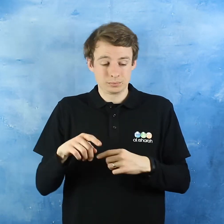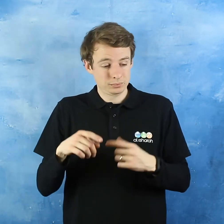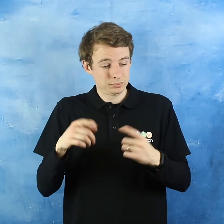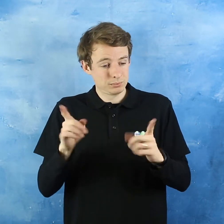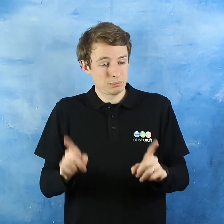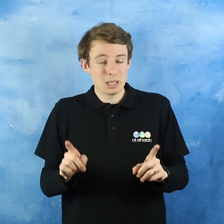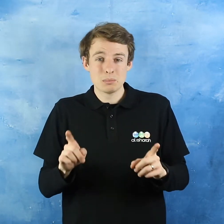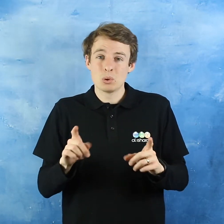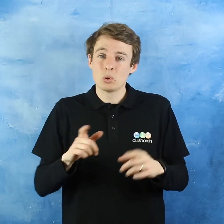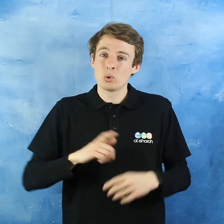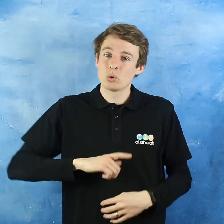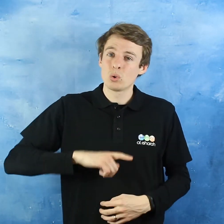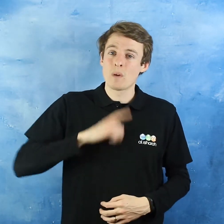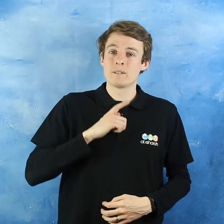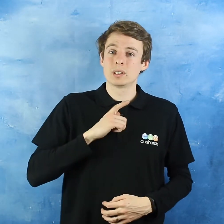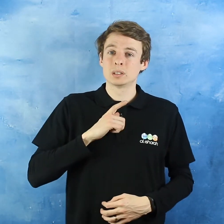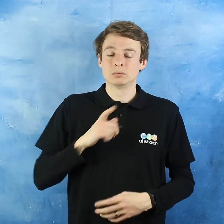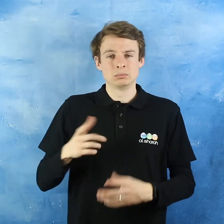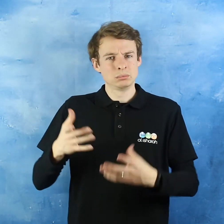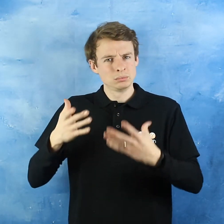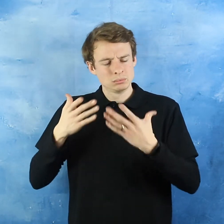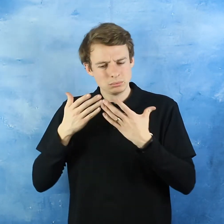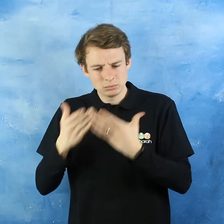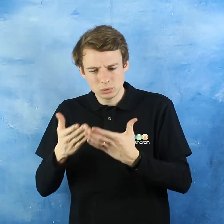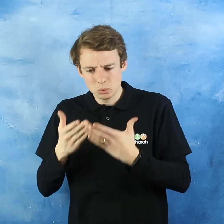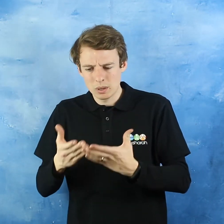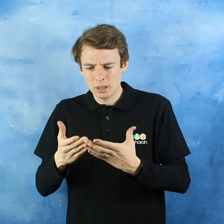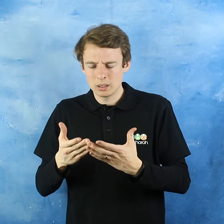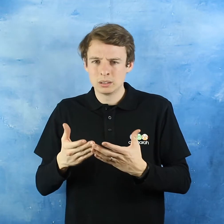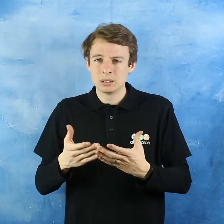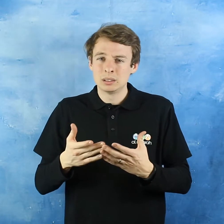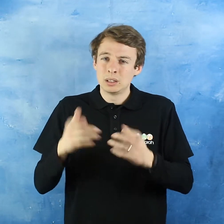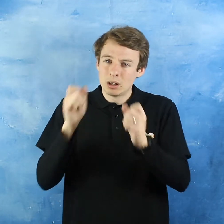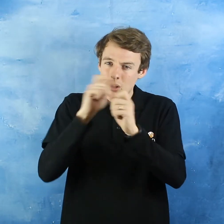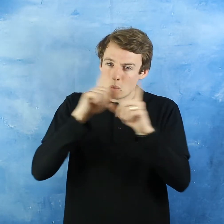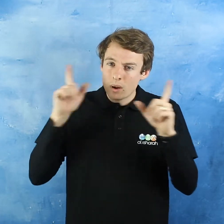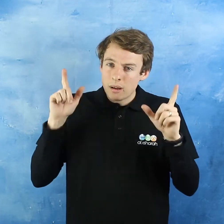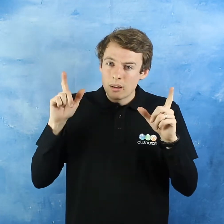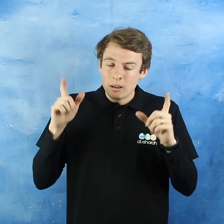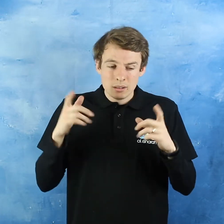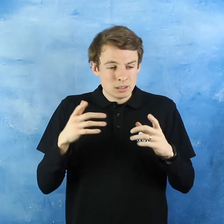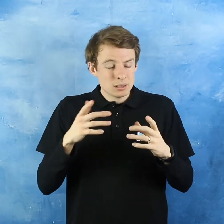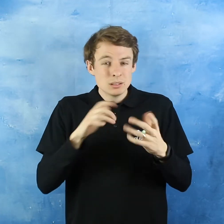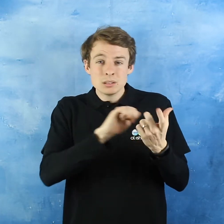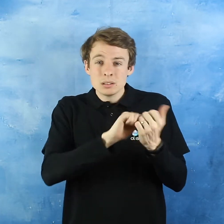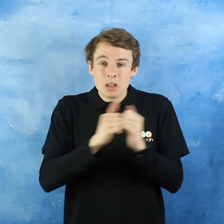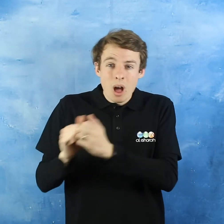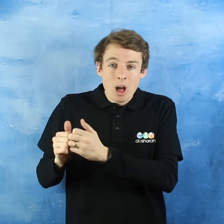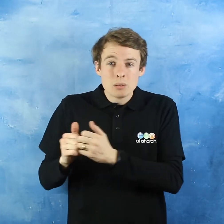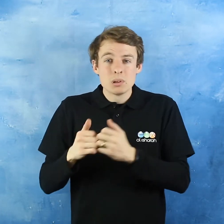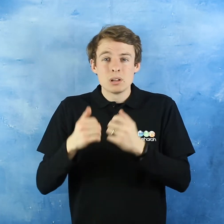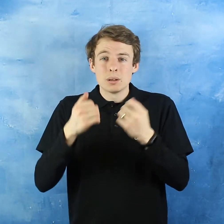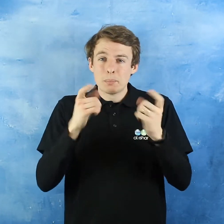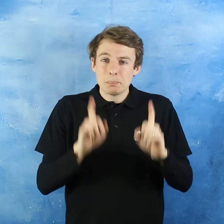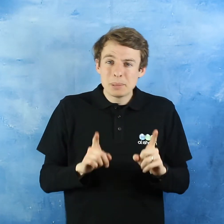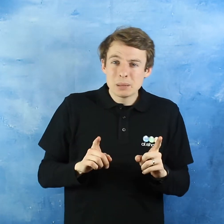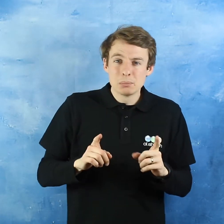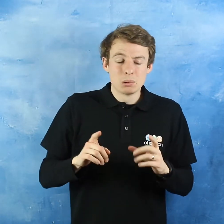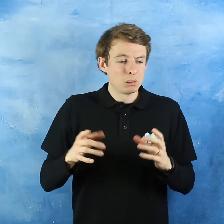were facing difficulties as we faced. Sahaba faced, Tabi'un faced, Prophet himself faced. But they didn't give it